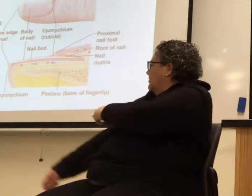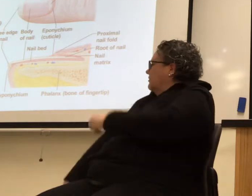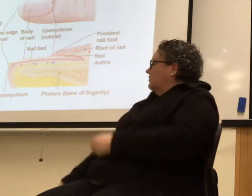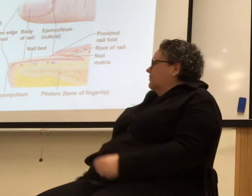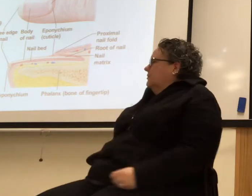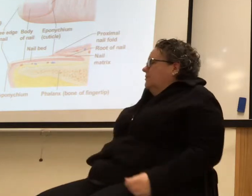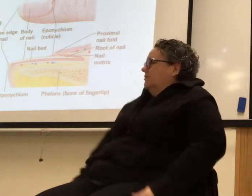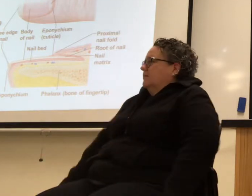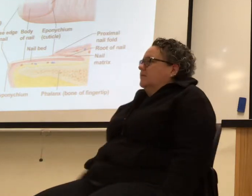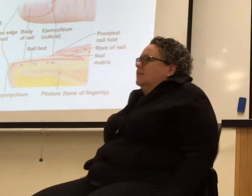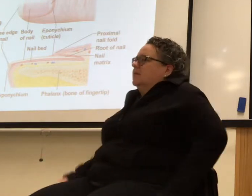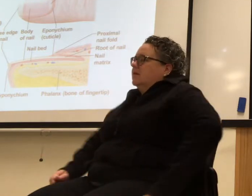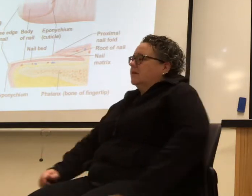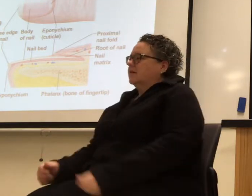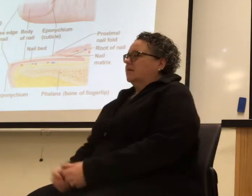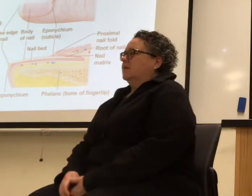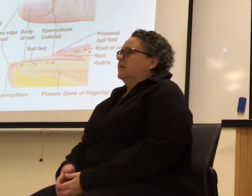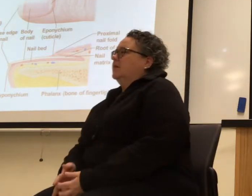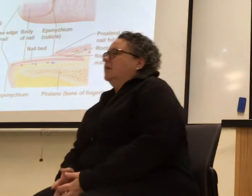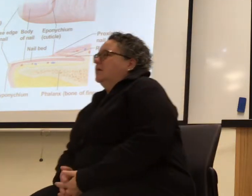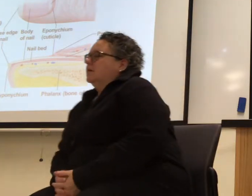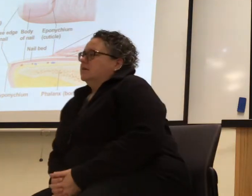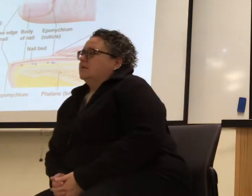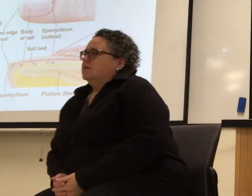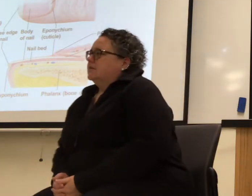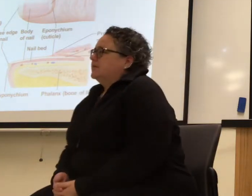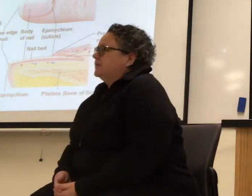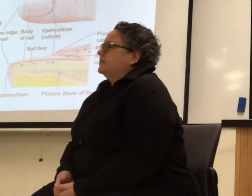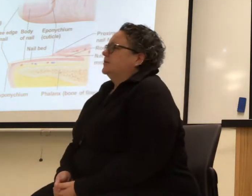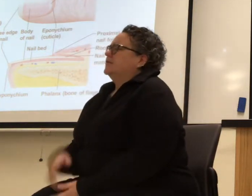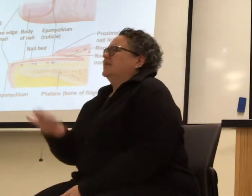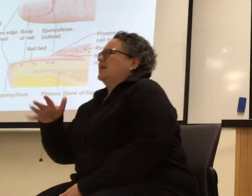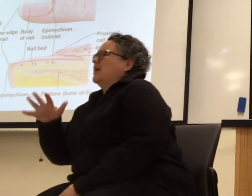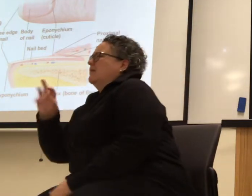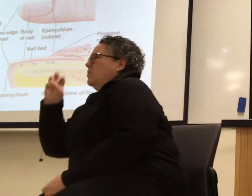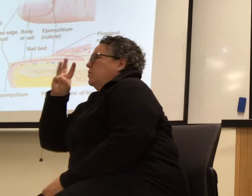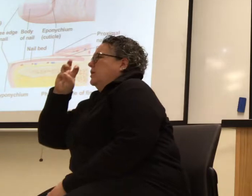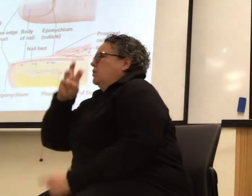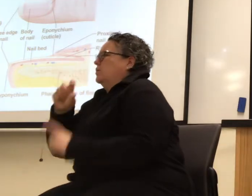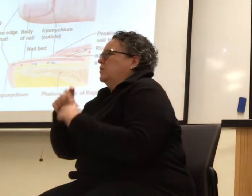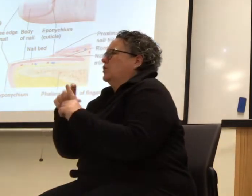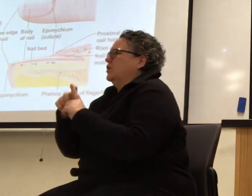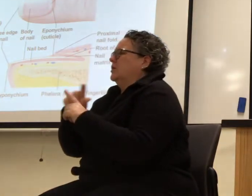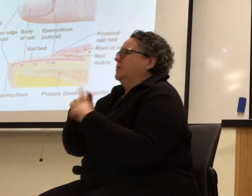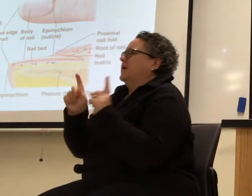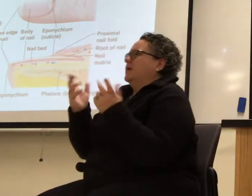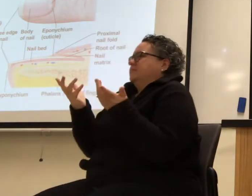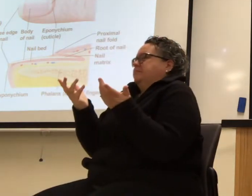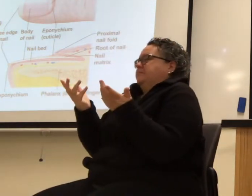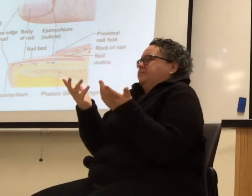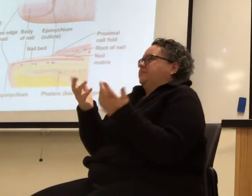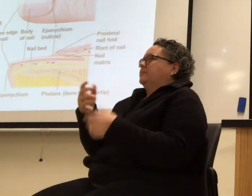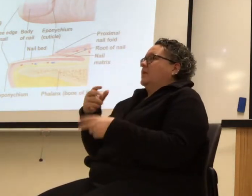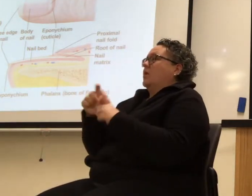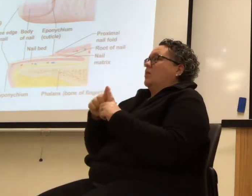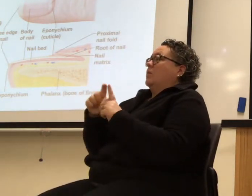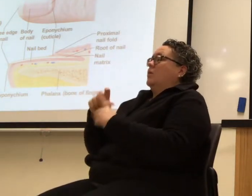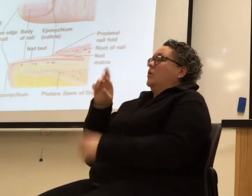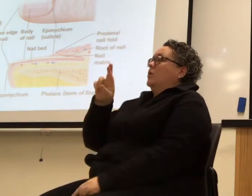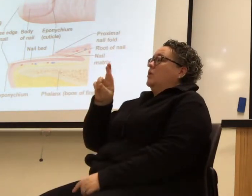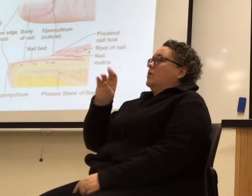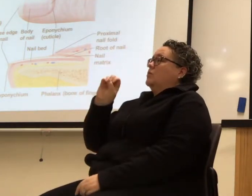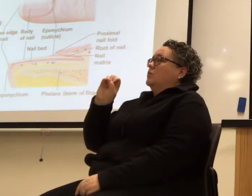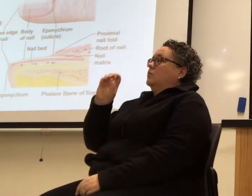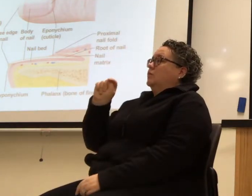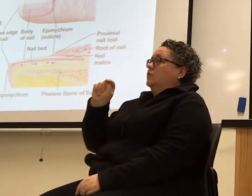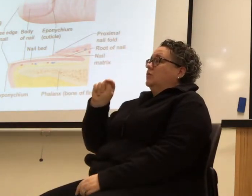Kind of a weird word, but the word root right